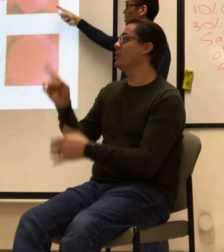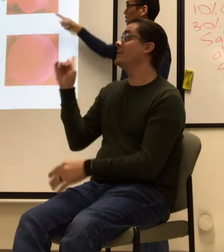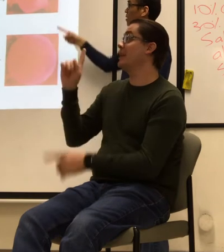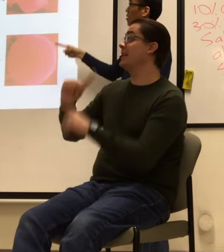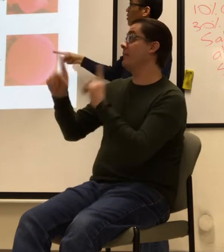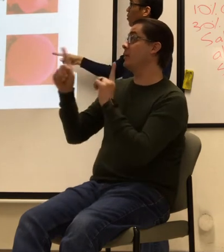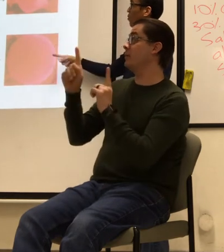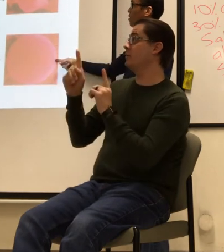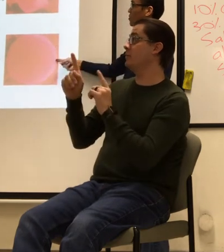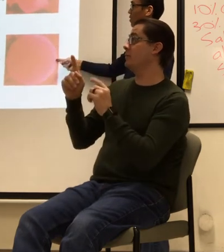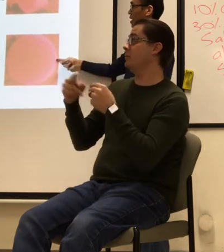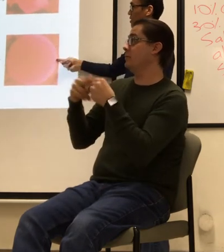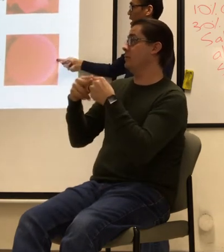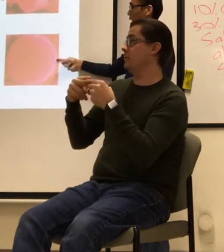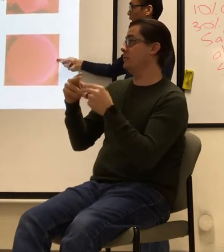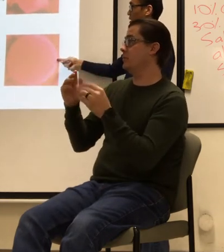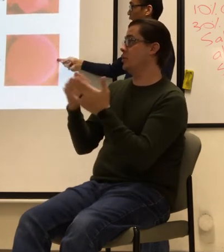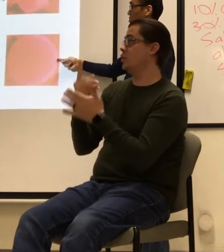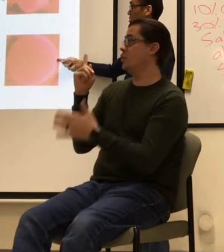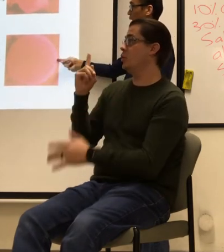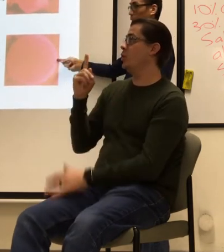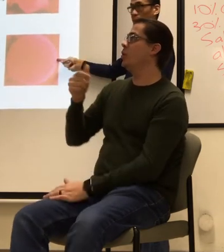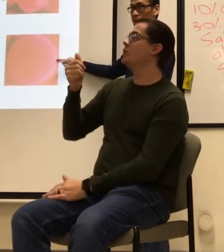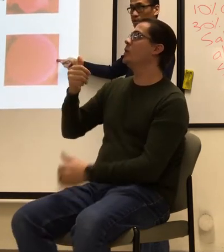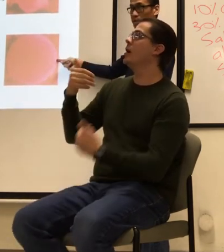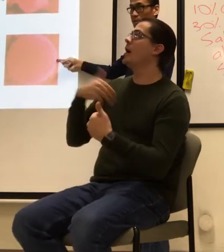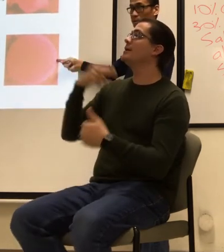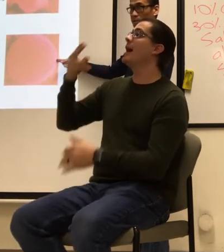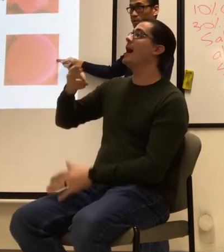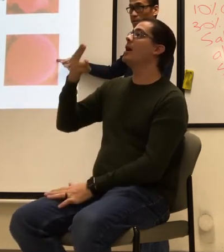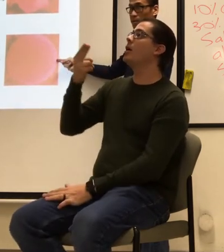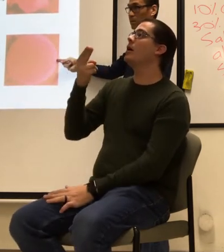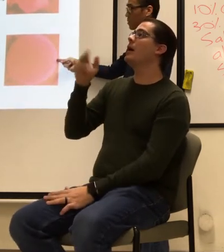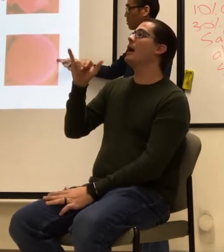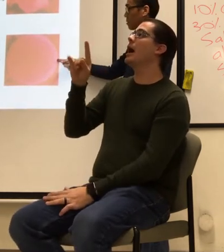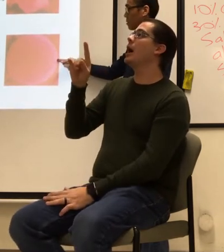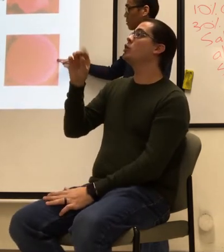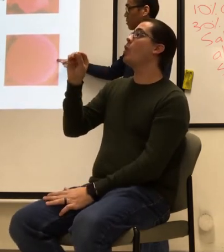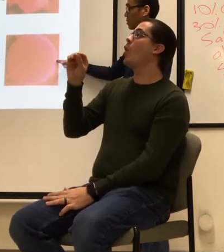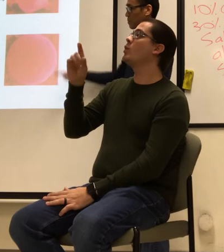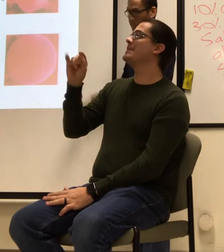This one or this one has a higher hydrostatic pressure.